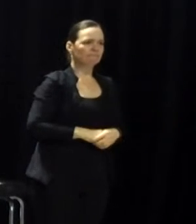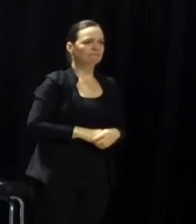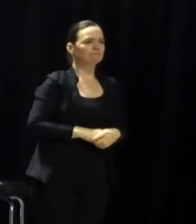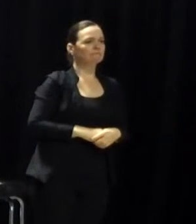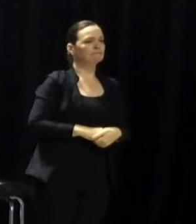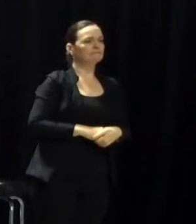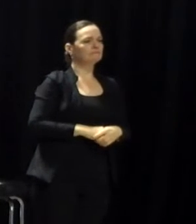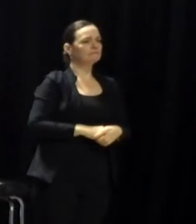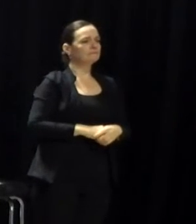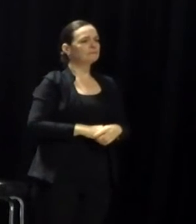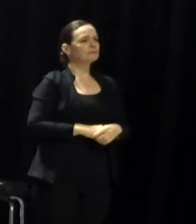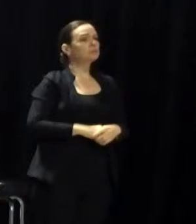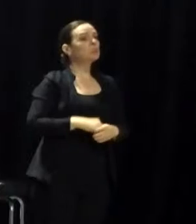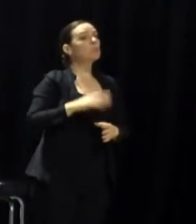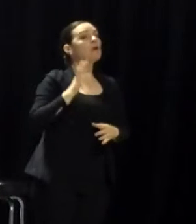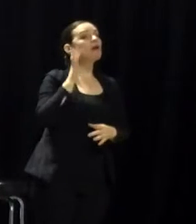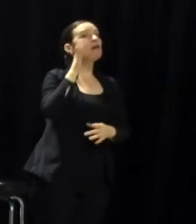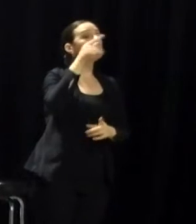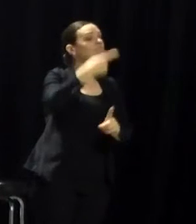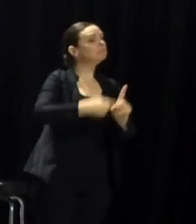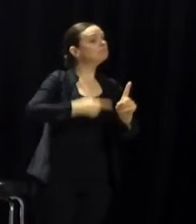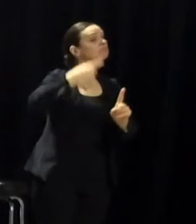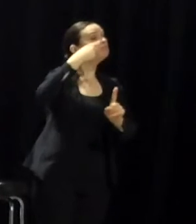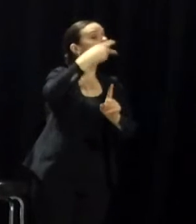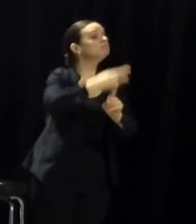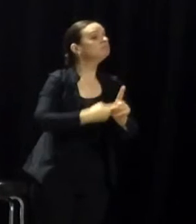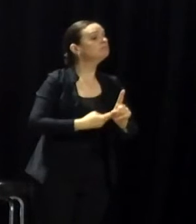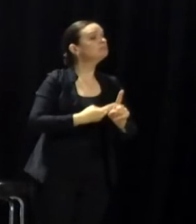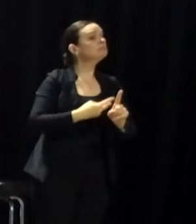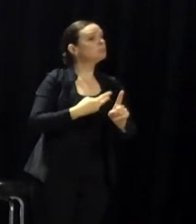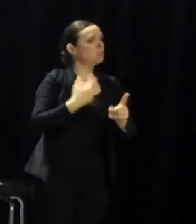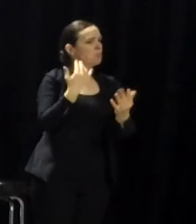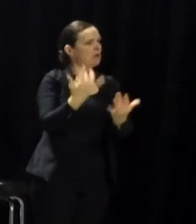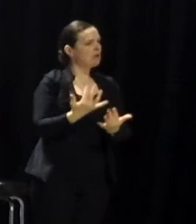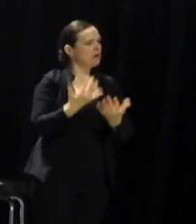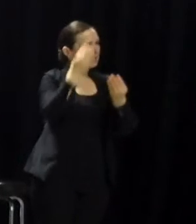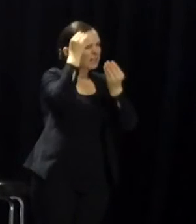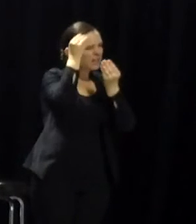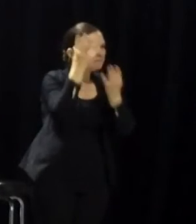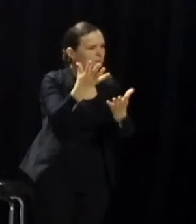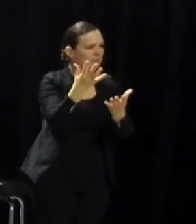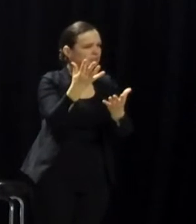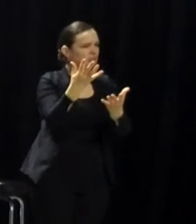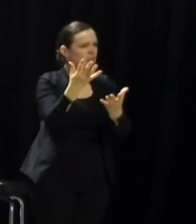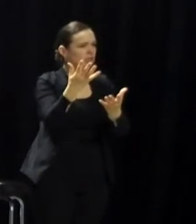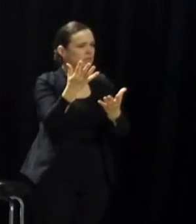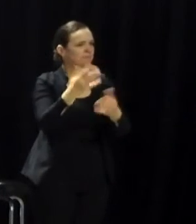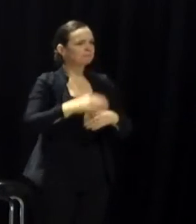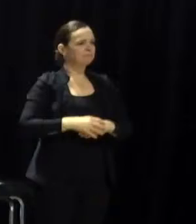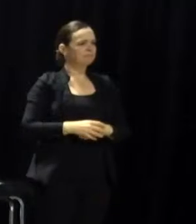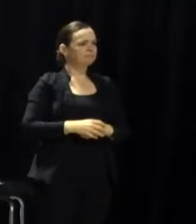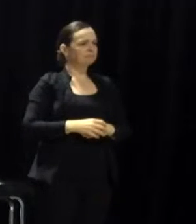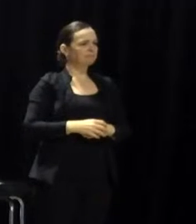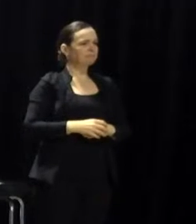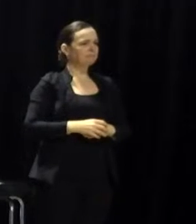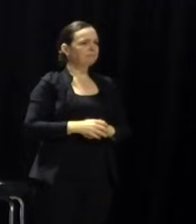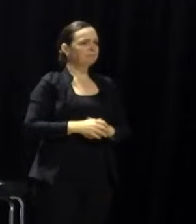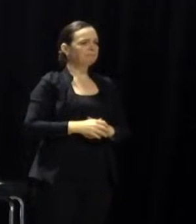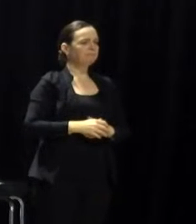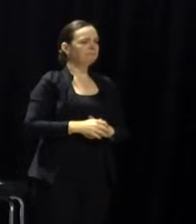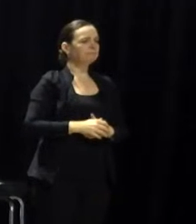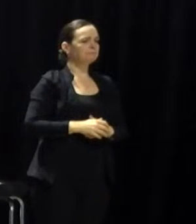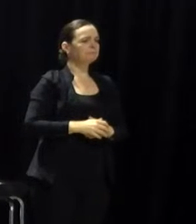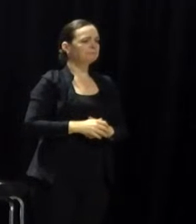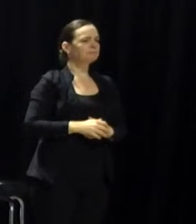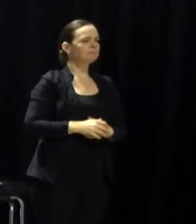let the data drive the decisions, and we'll get through all of this. Looking next at the